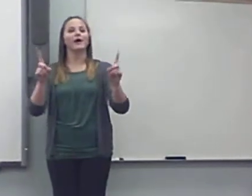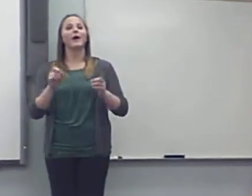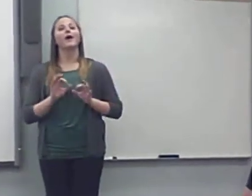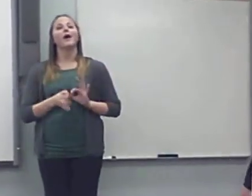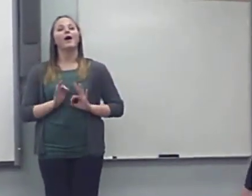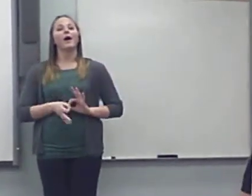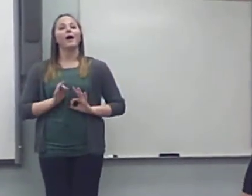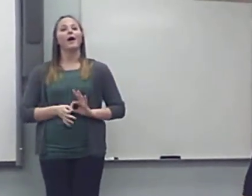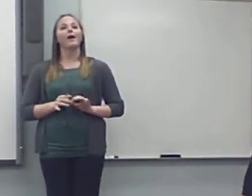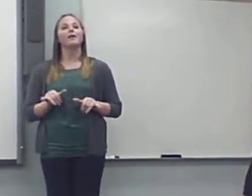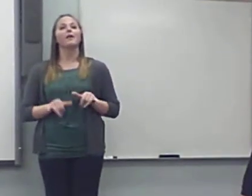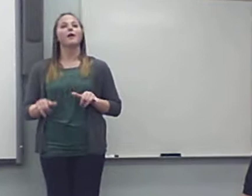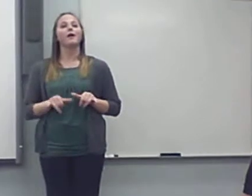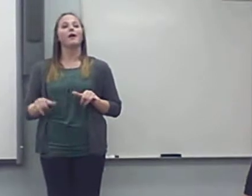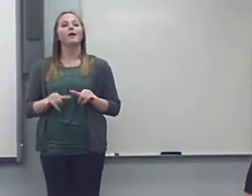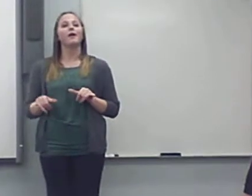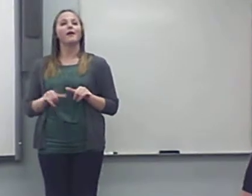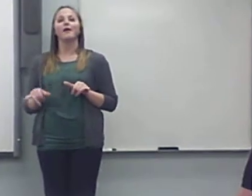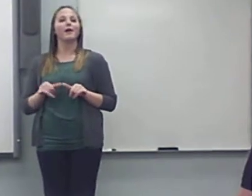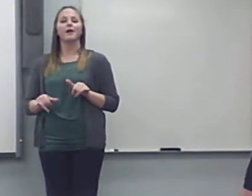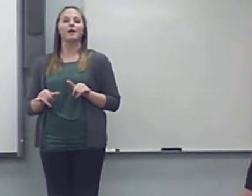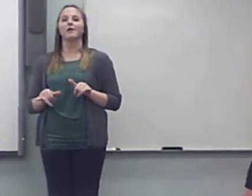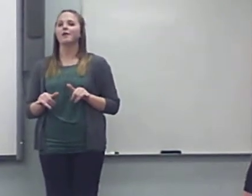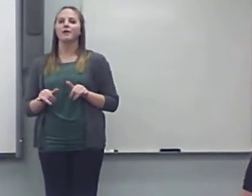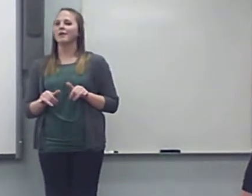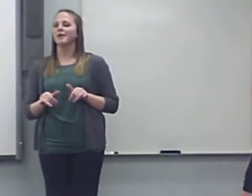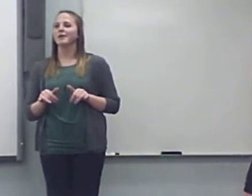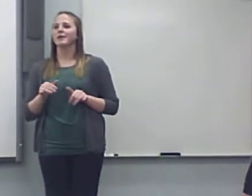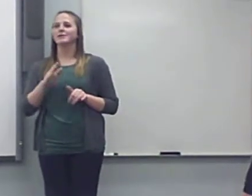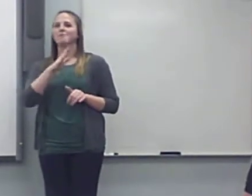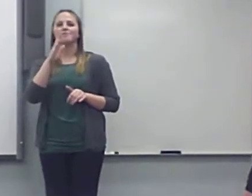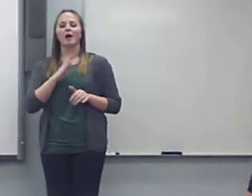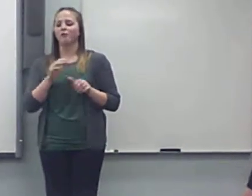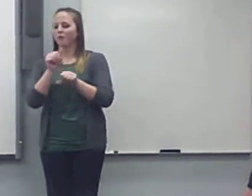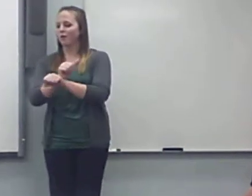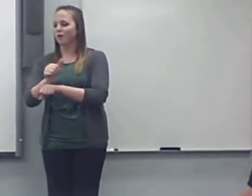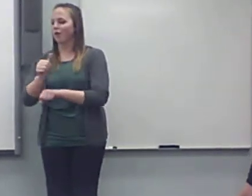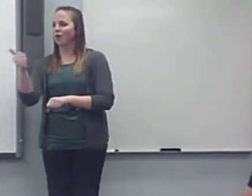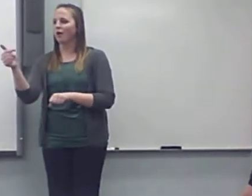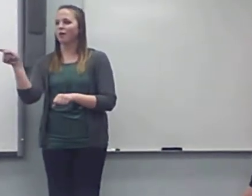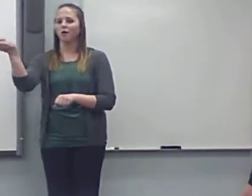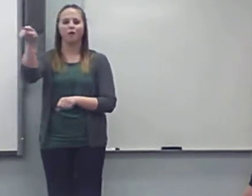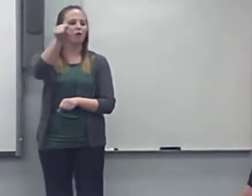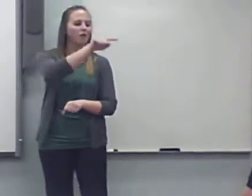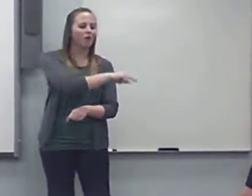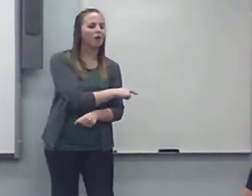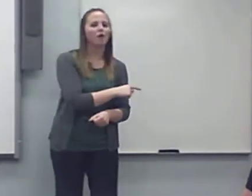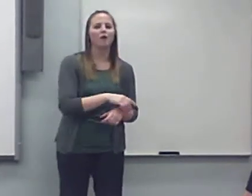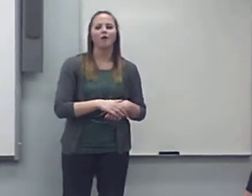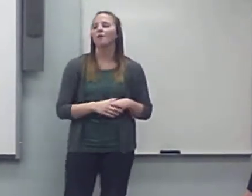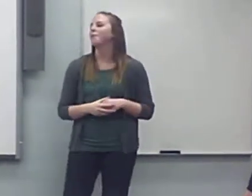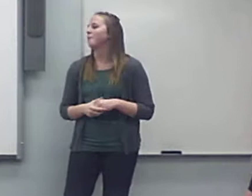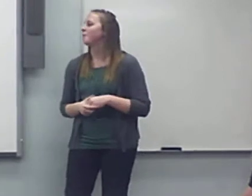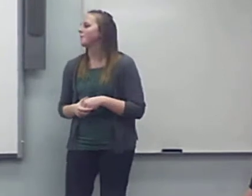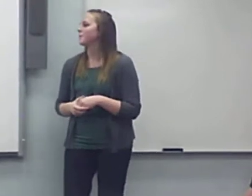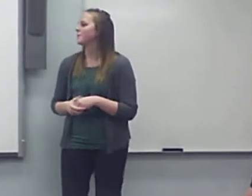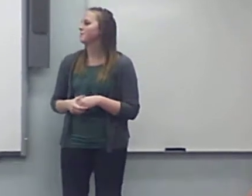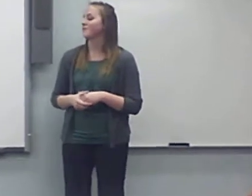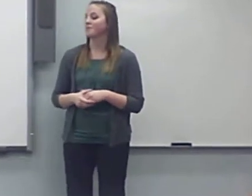where they stay, because it's good money, right? Sometimes yes, sometimes no. But it's steady, you get your